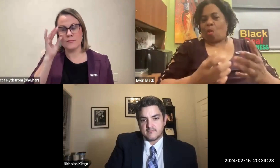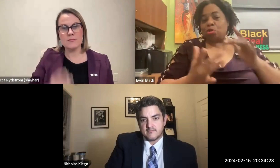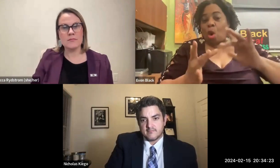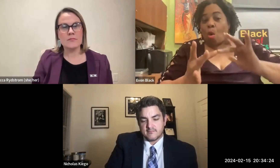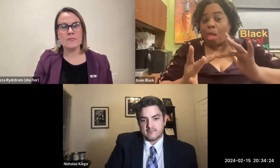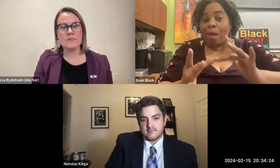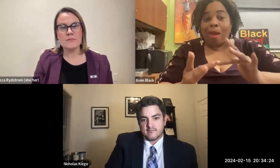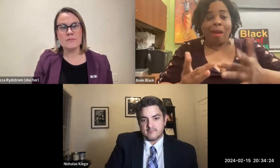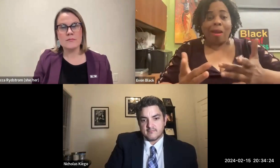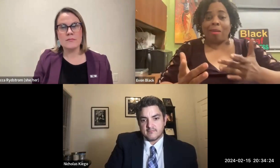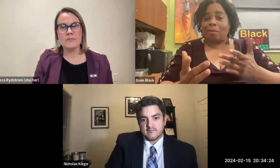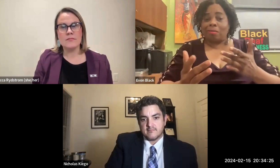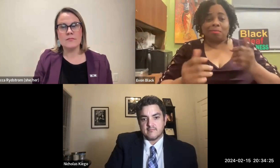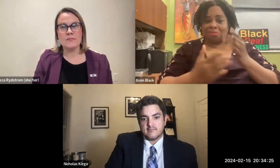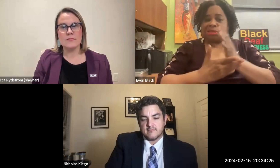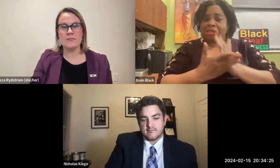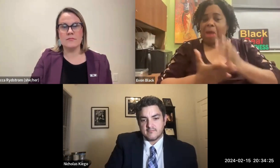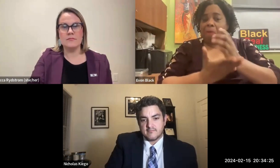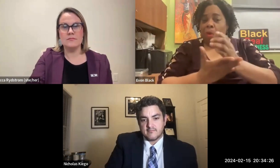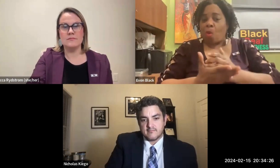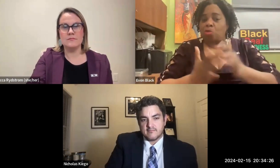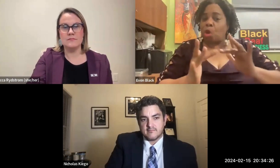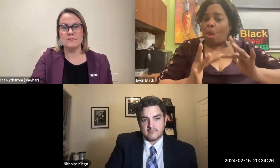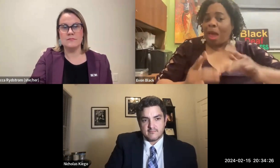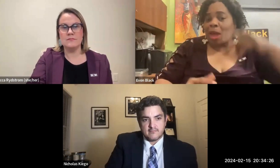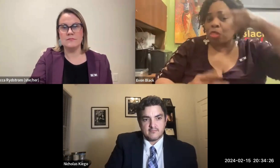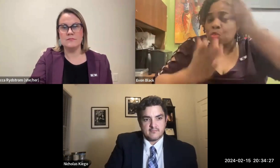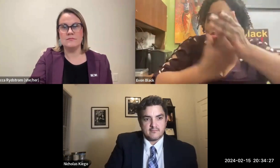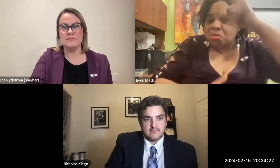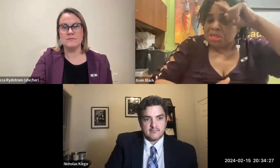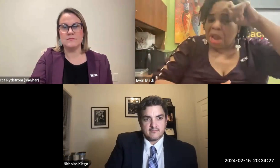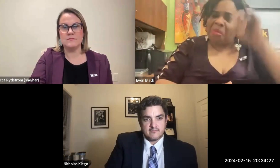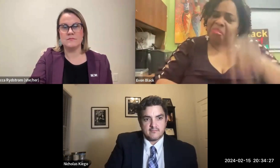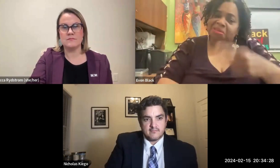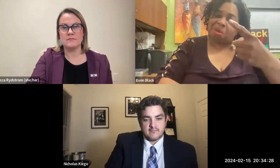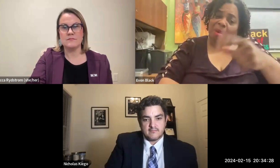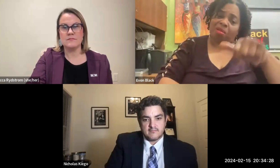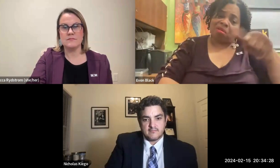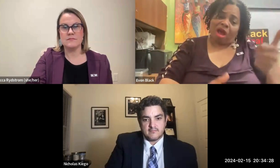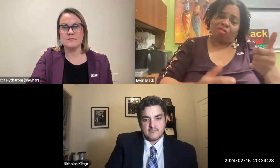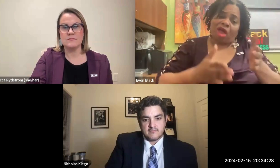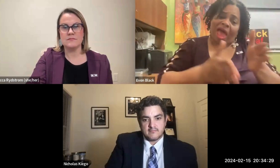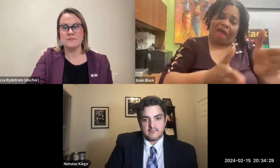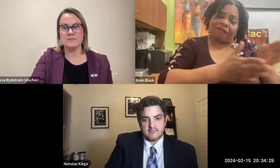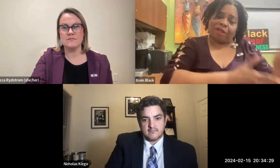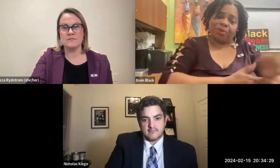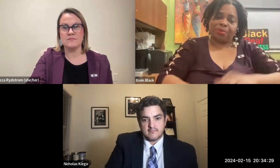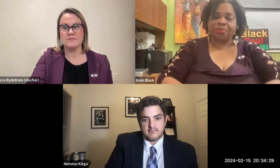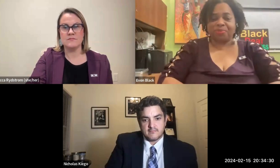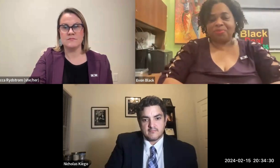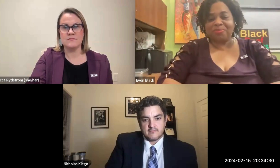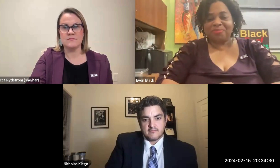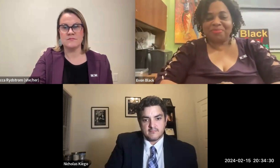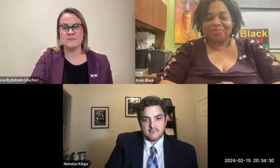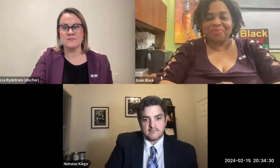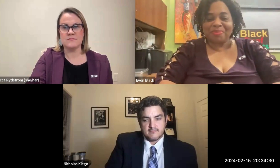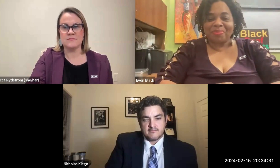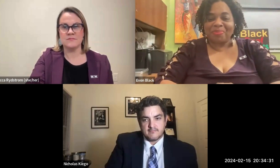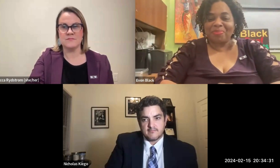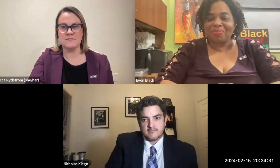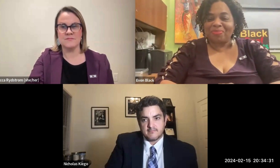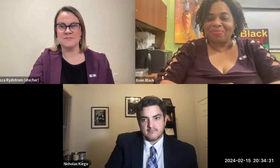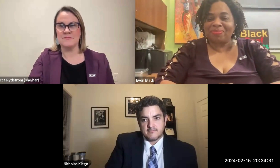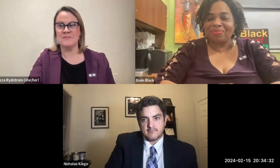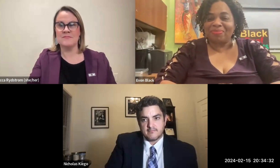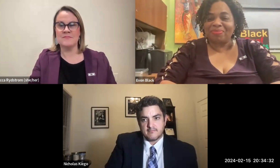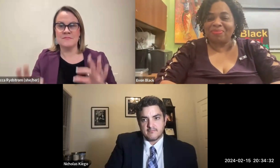you can receive funds to take those courses, whether it's some of the courses I would have to say are online, others you can take through the summer. So